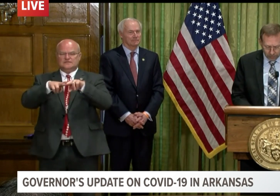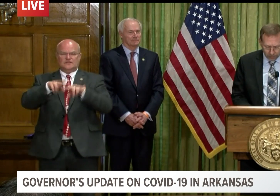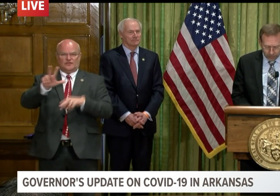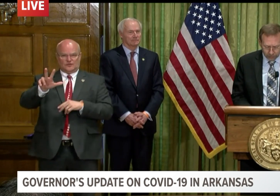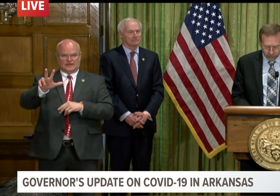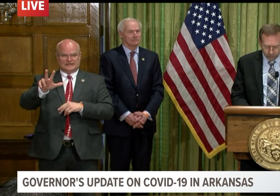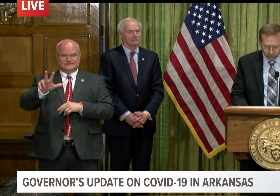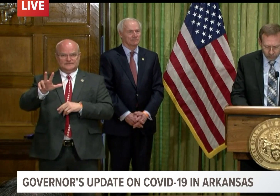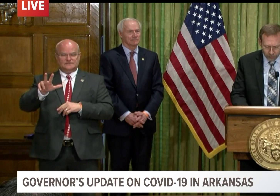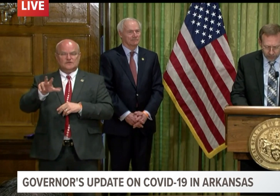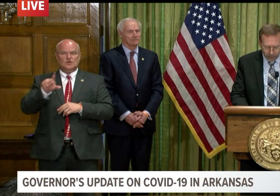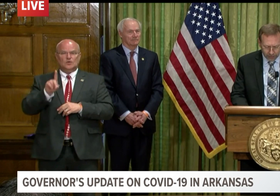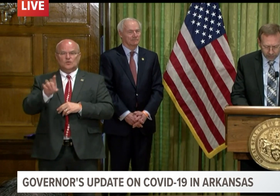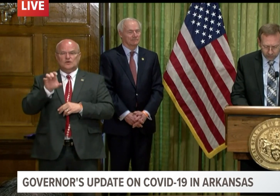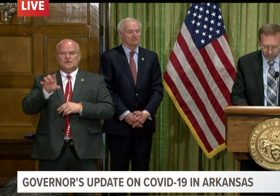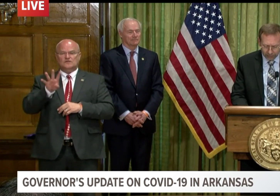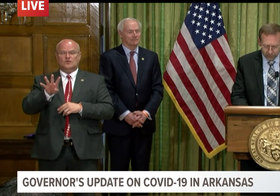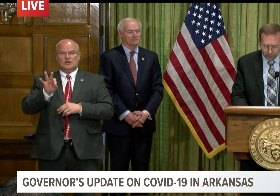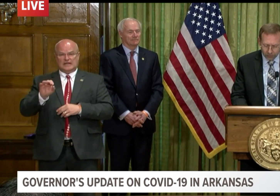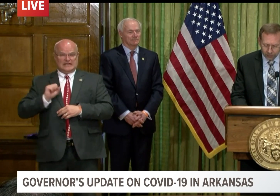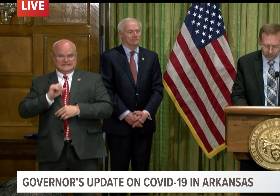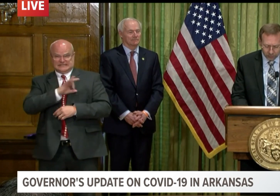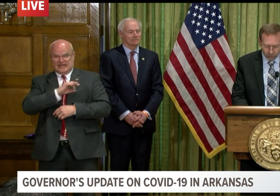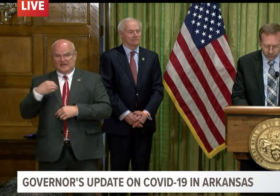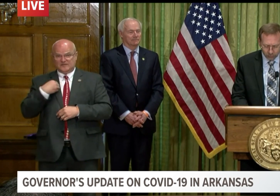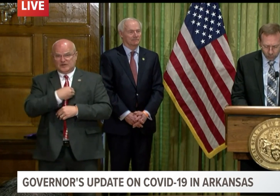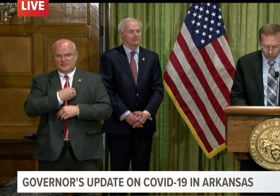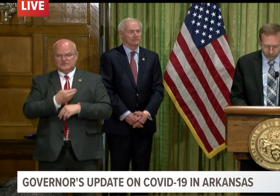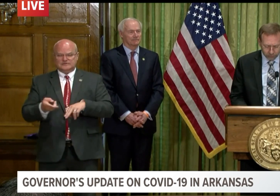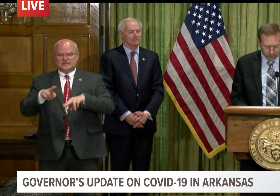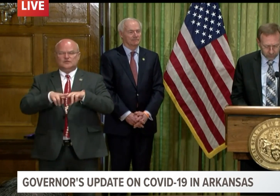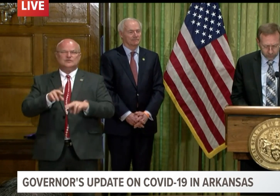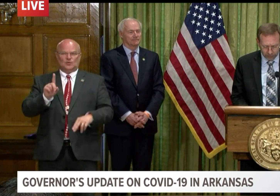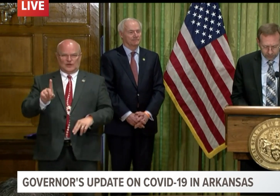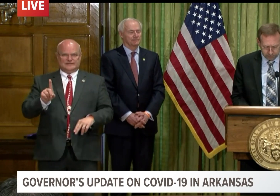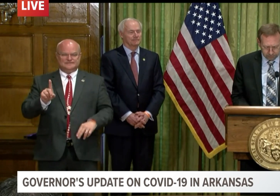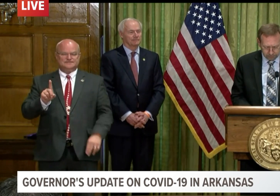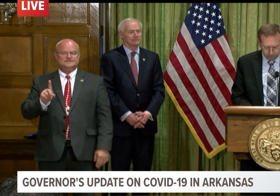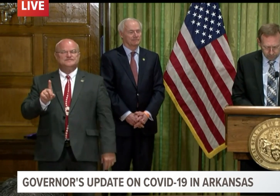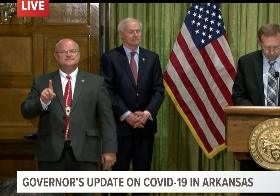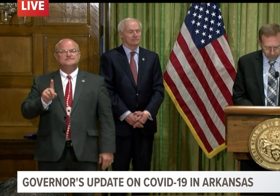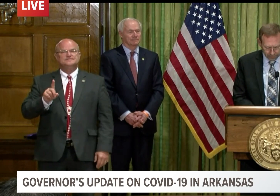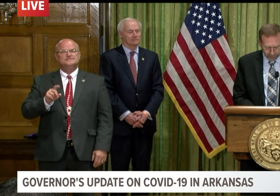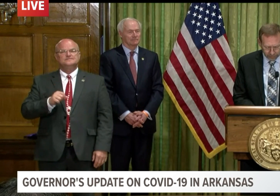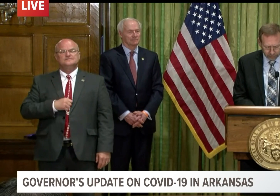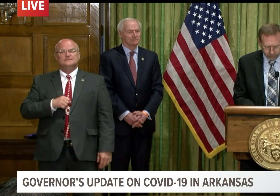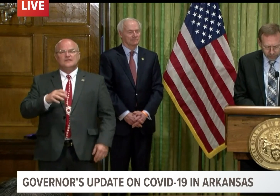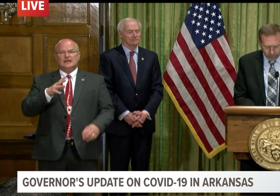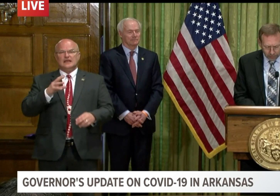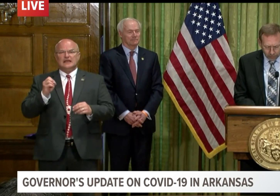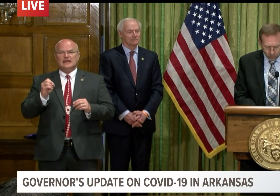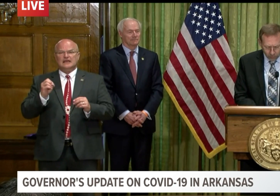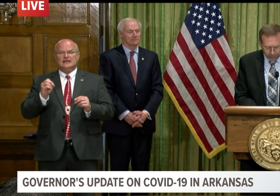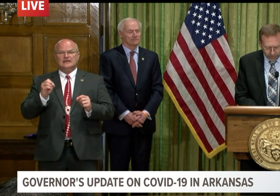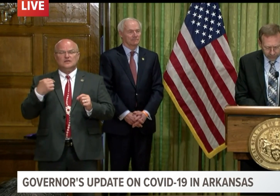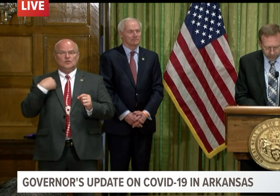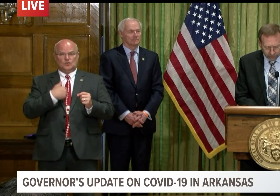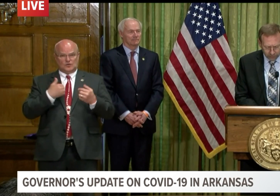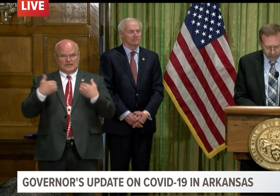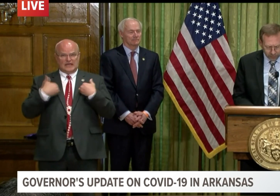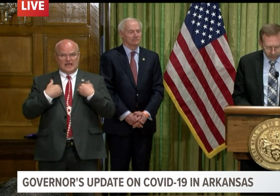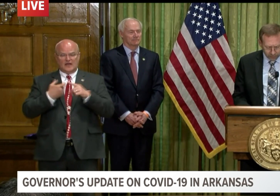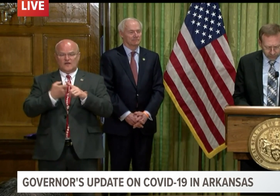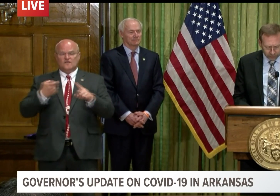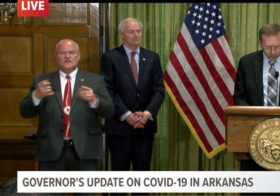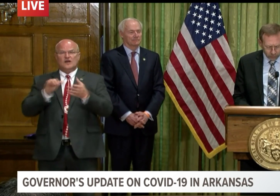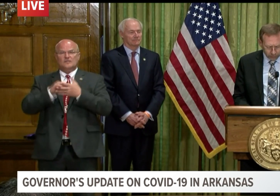3. 149 staff members. That's an increase of 1 from yesterday. And we have